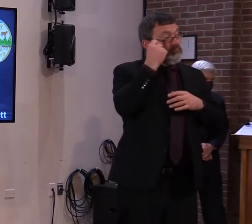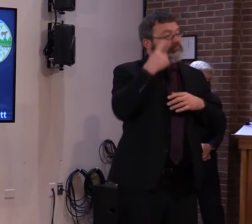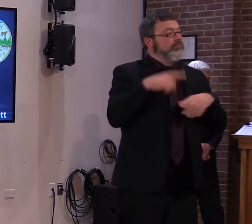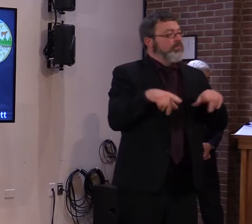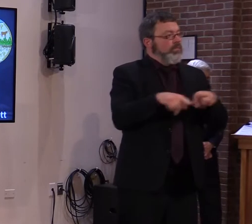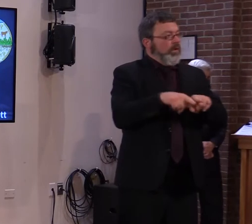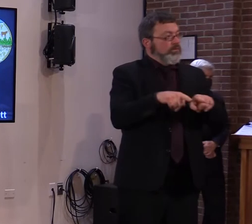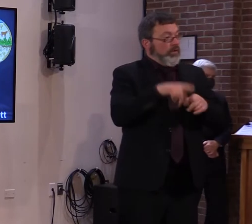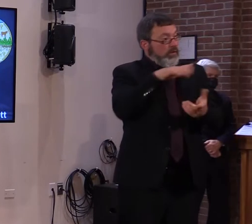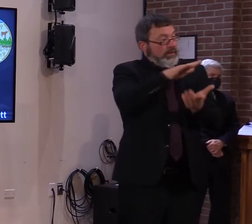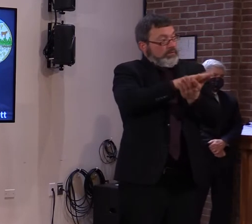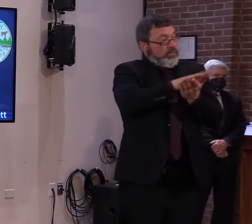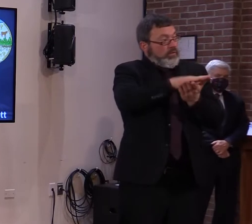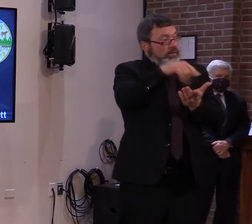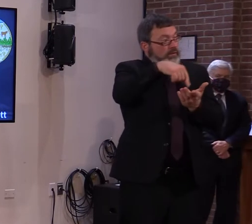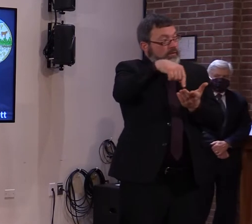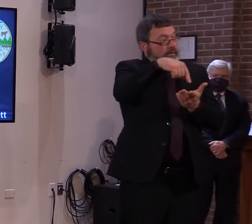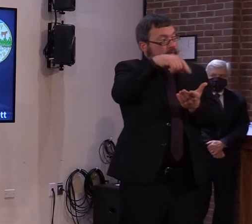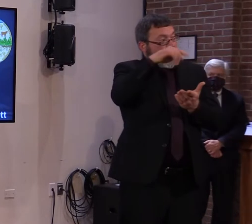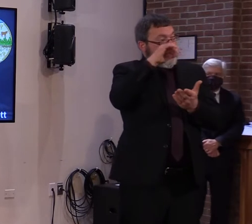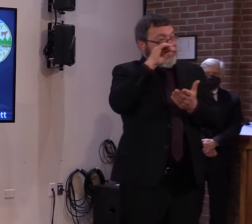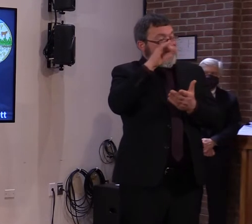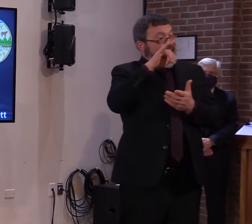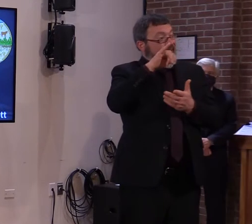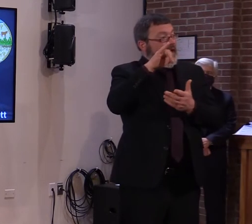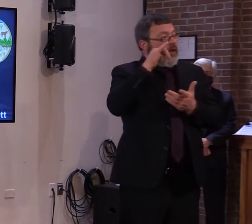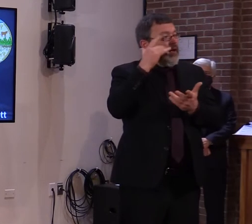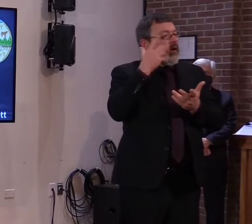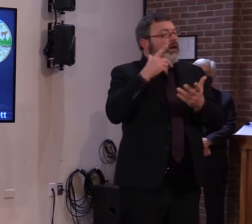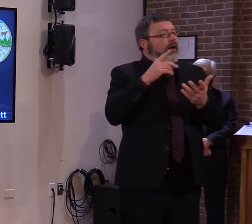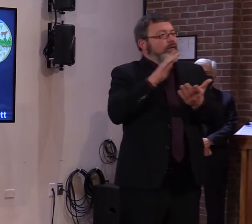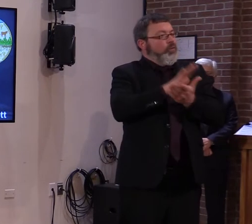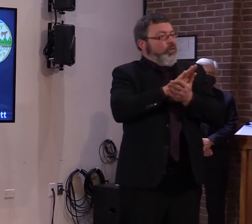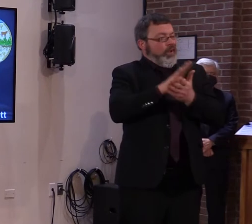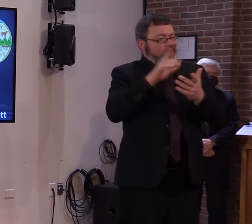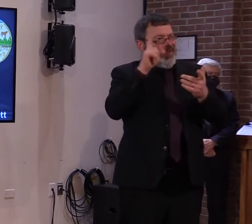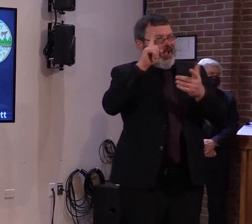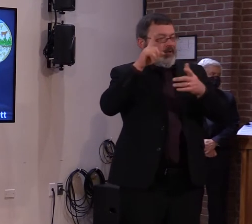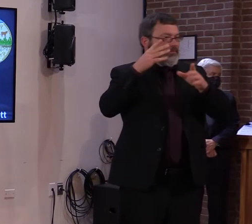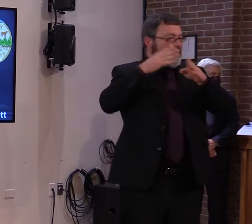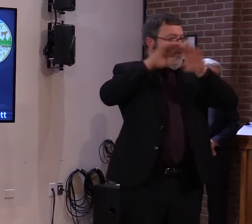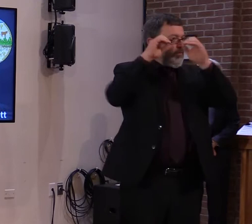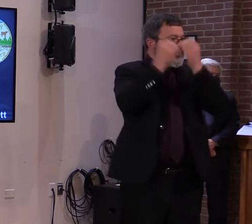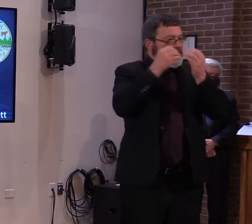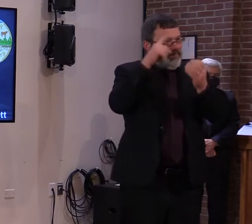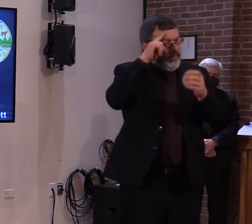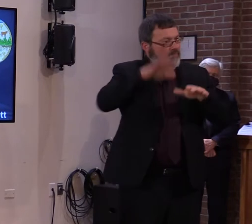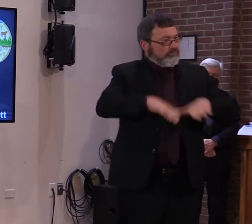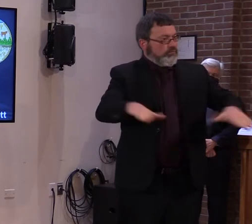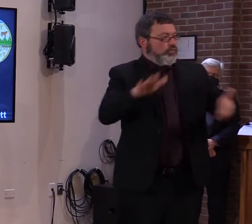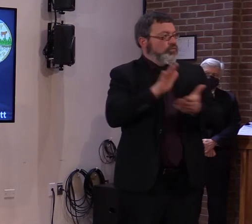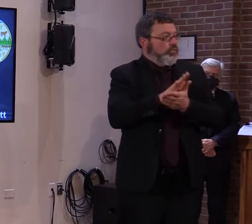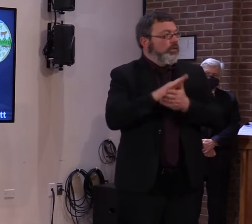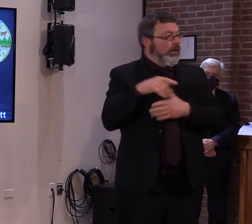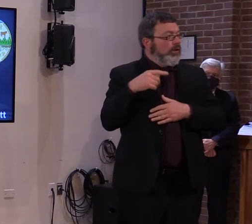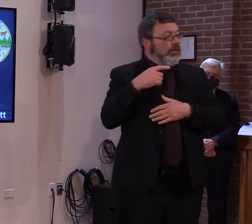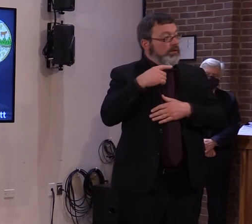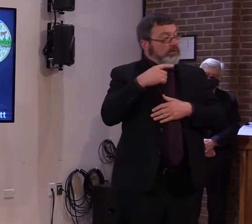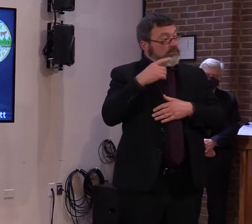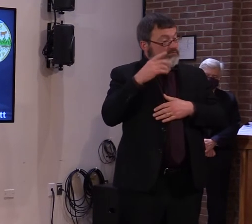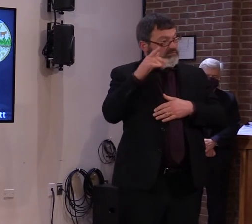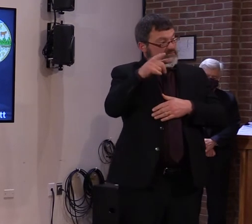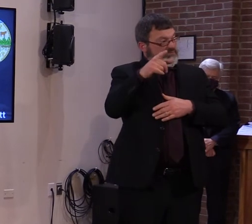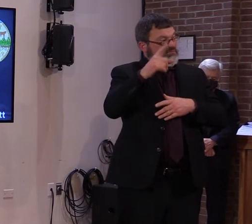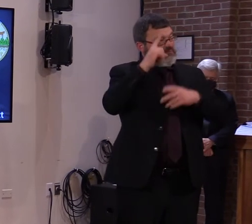"We have always known that there would be cases of COVID-19 in schools, because schools reflect what is happening in the community.